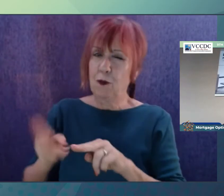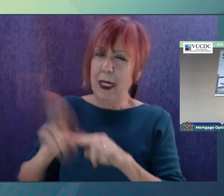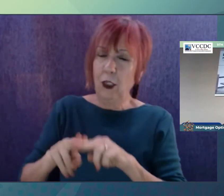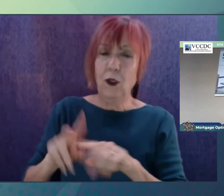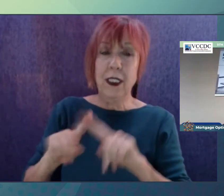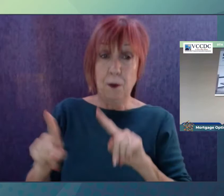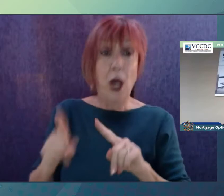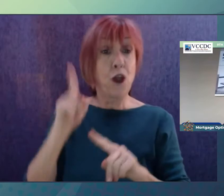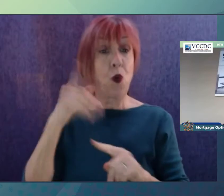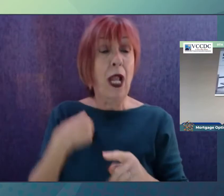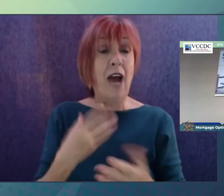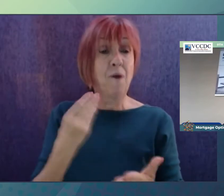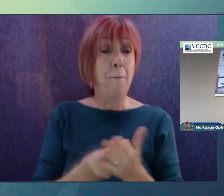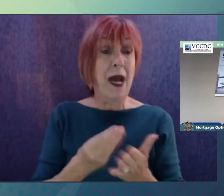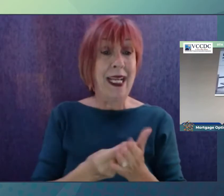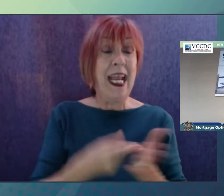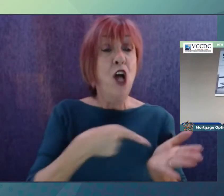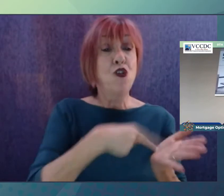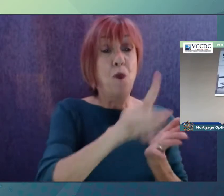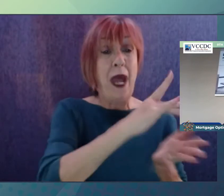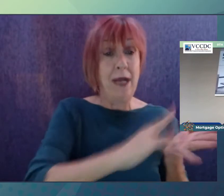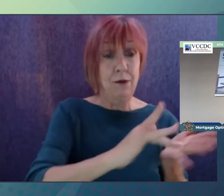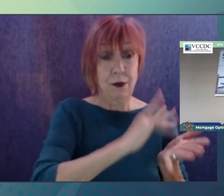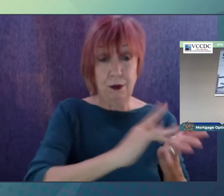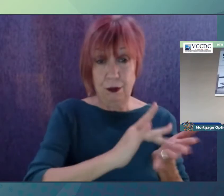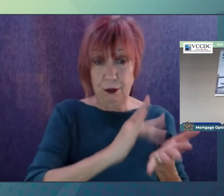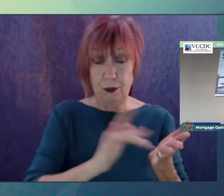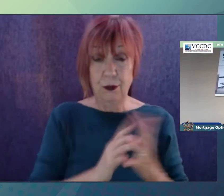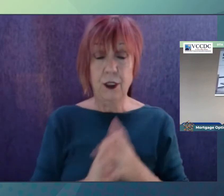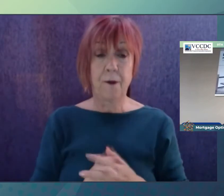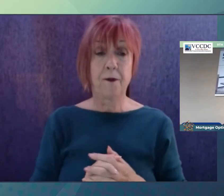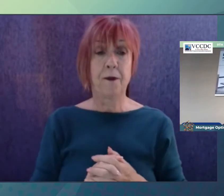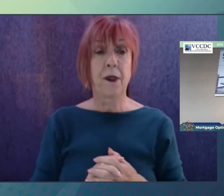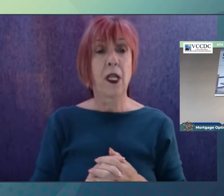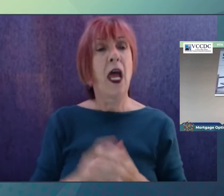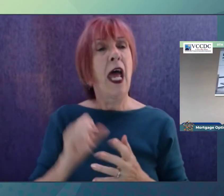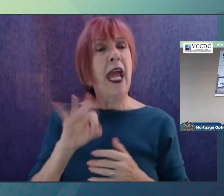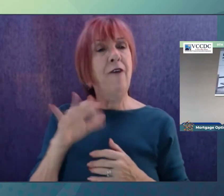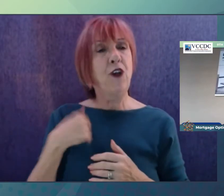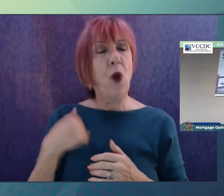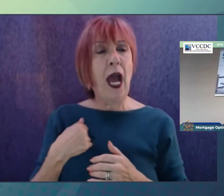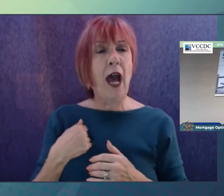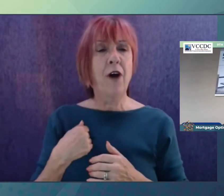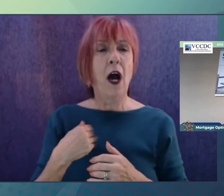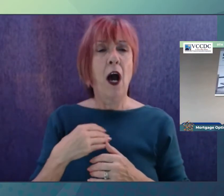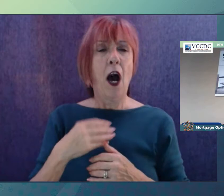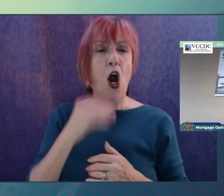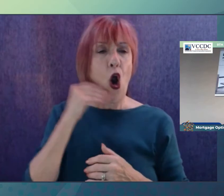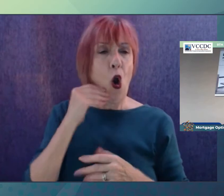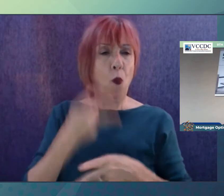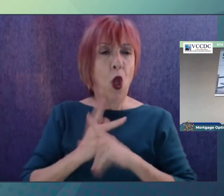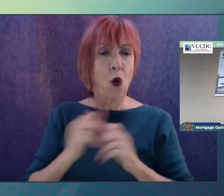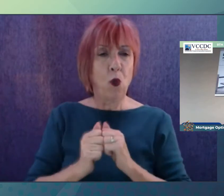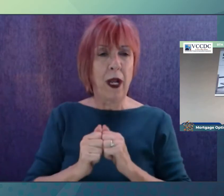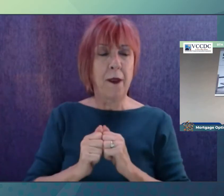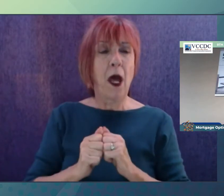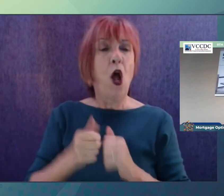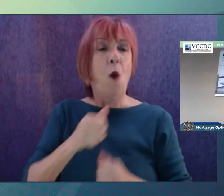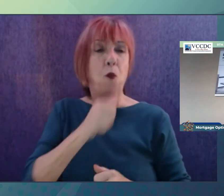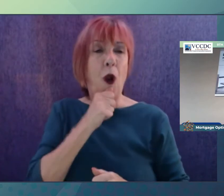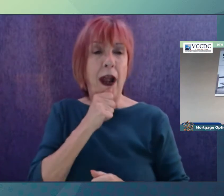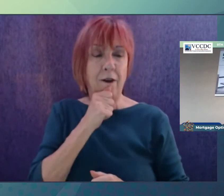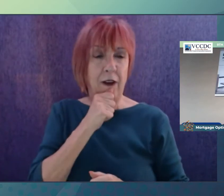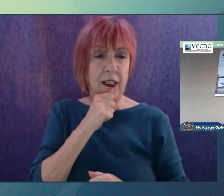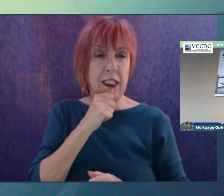of eliminating mortgage insurance. If you have a home loan with private mortgage insurance, also known as PMI, a refinance could help lower